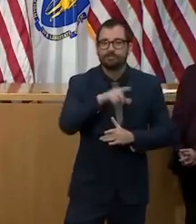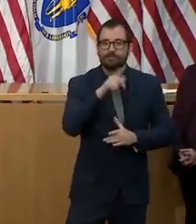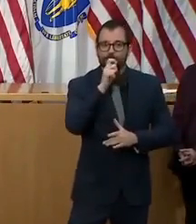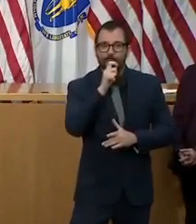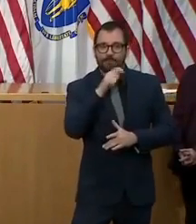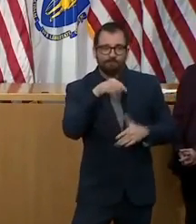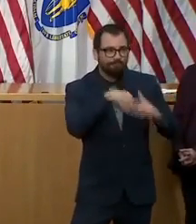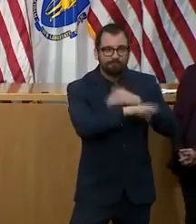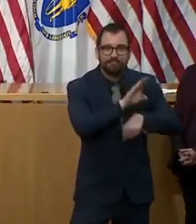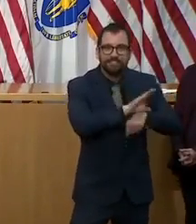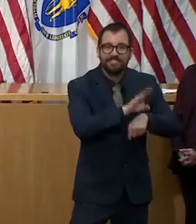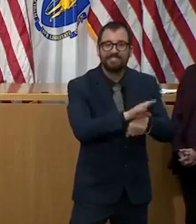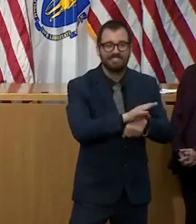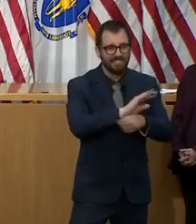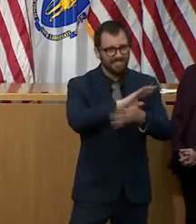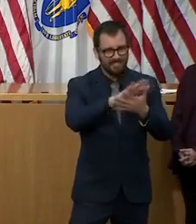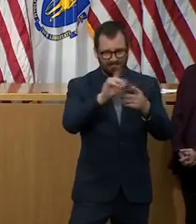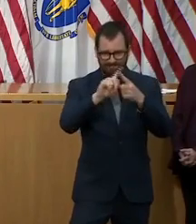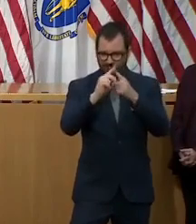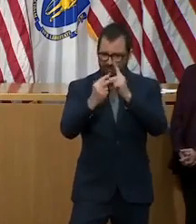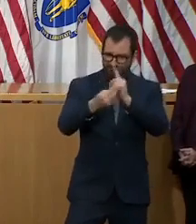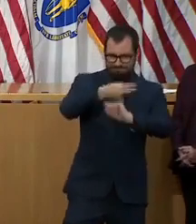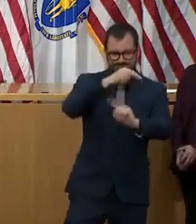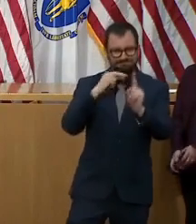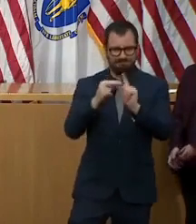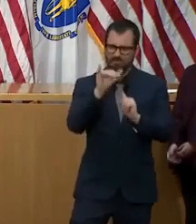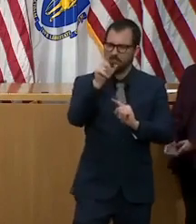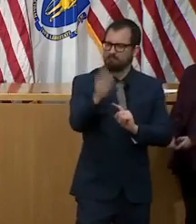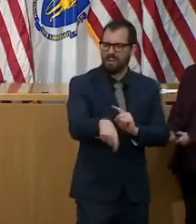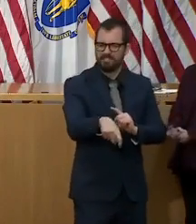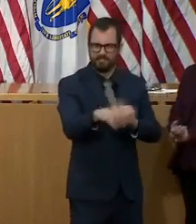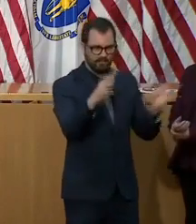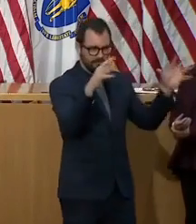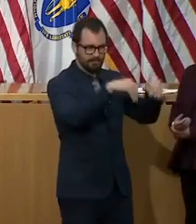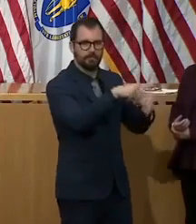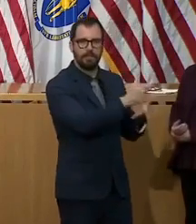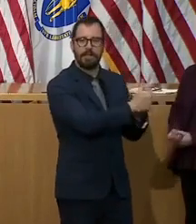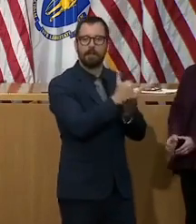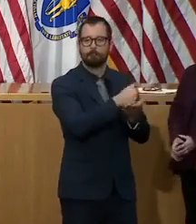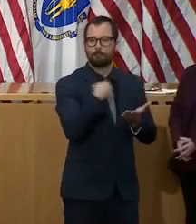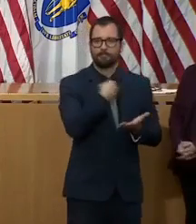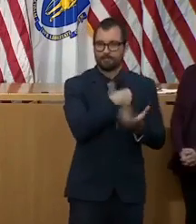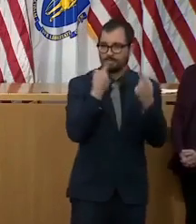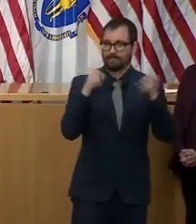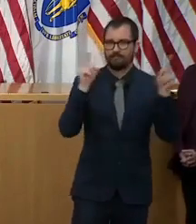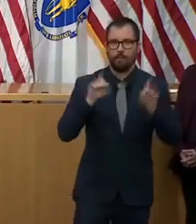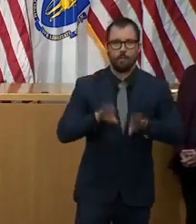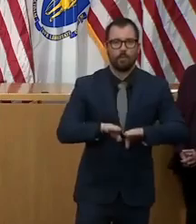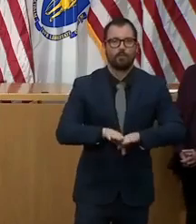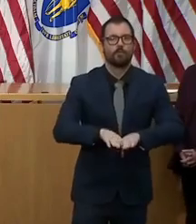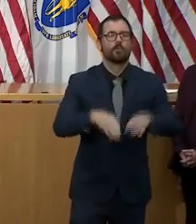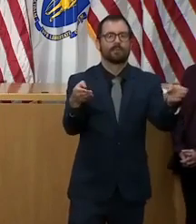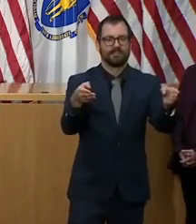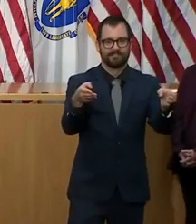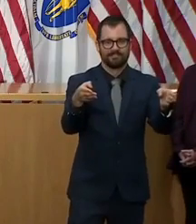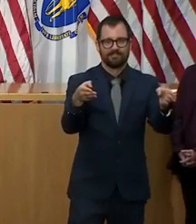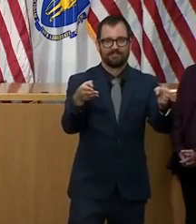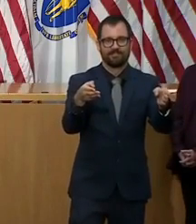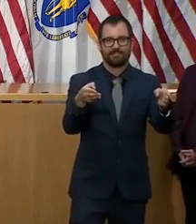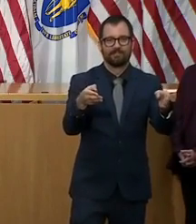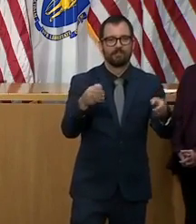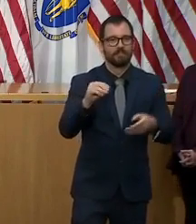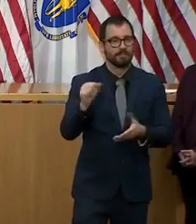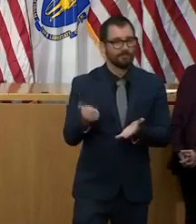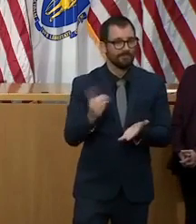how impactful social distancing is here in our Commonwealth. We are recognized as a leader in